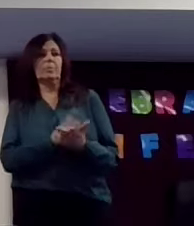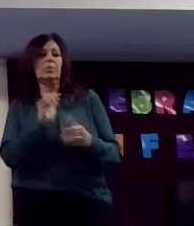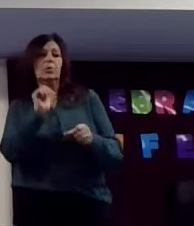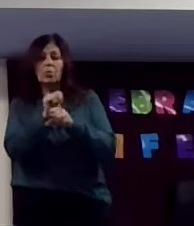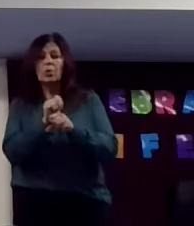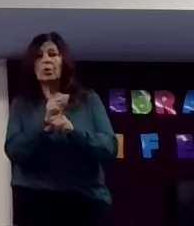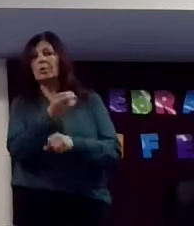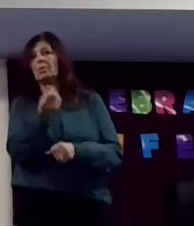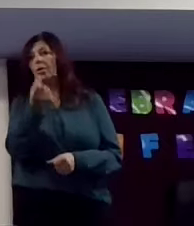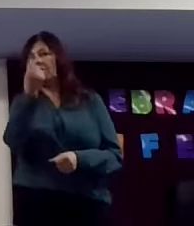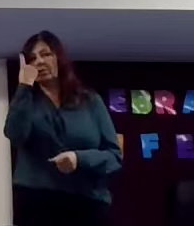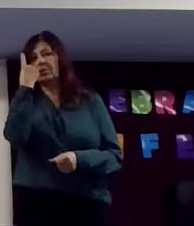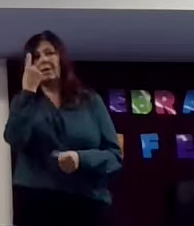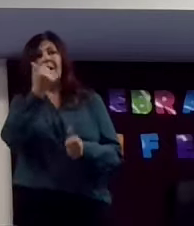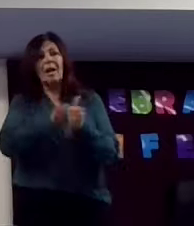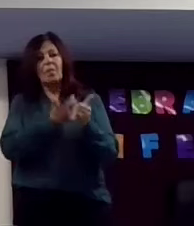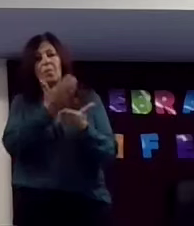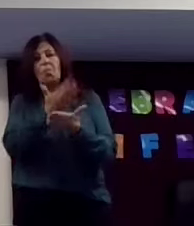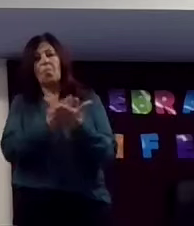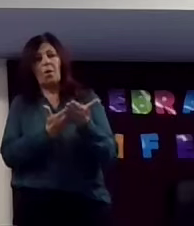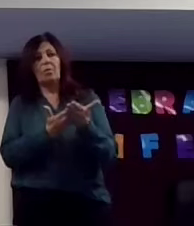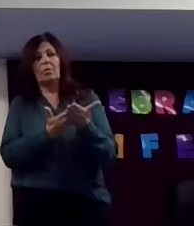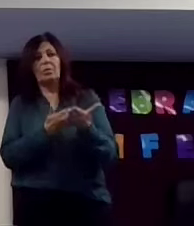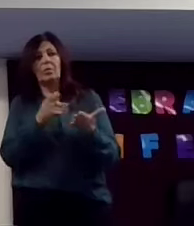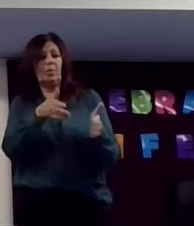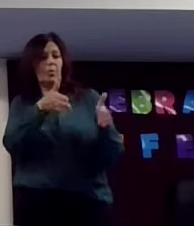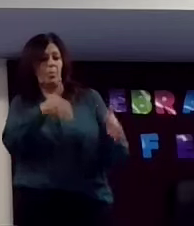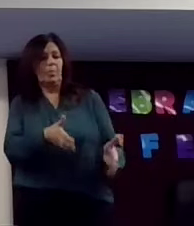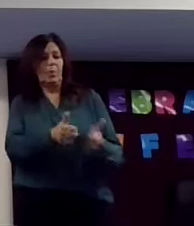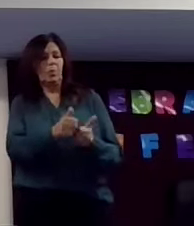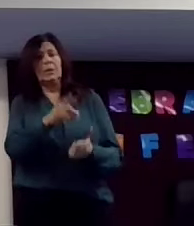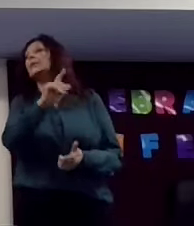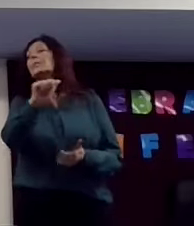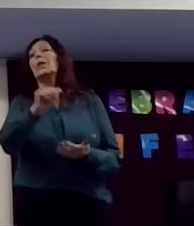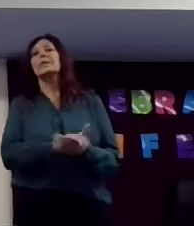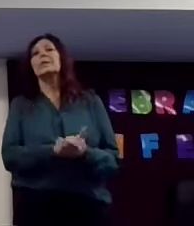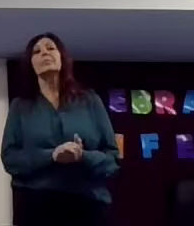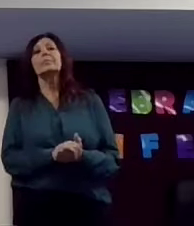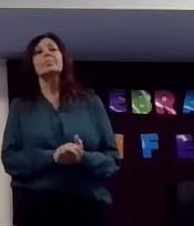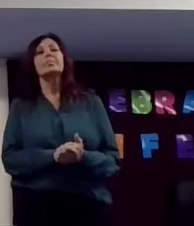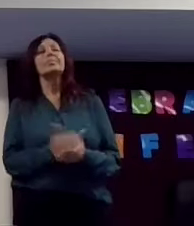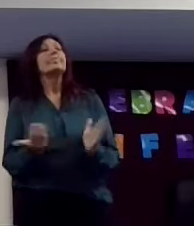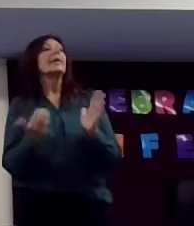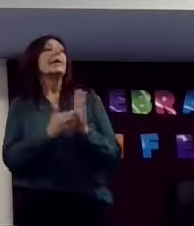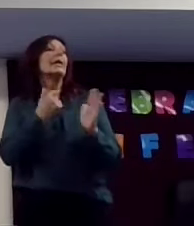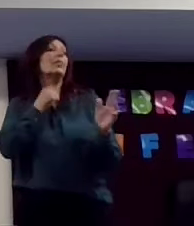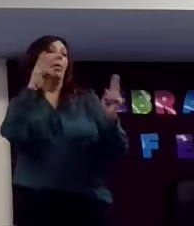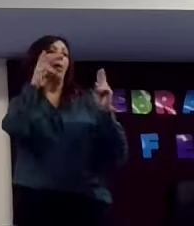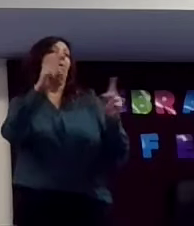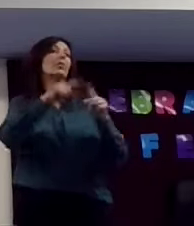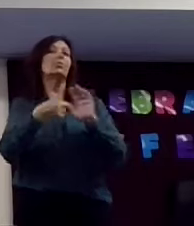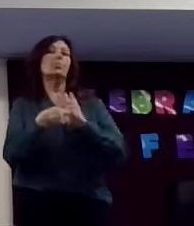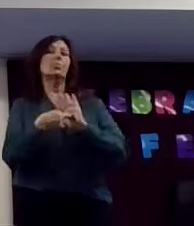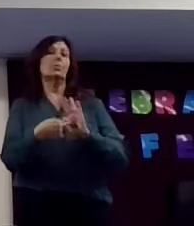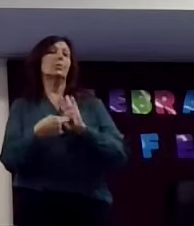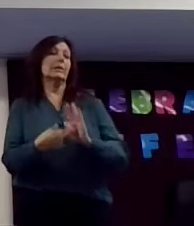work and understand every aspect of persons with disabilities. So again, I'd be honored to